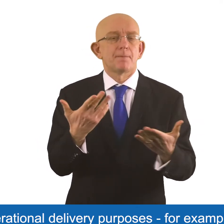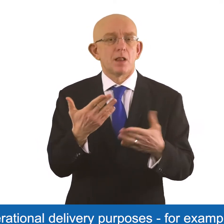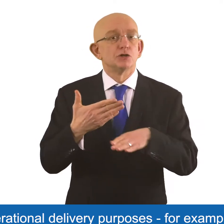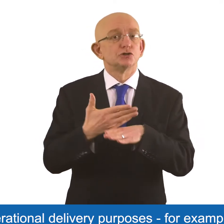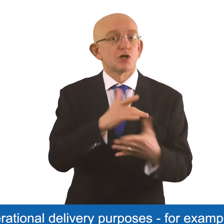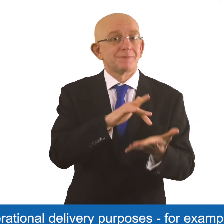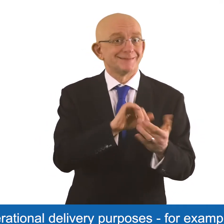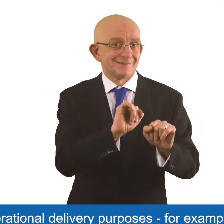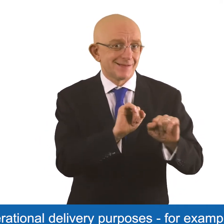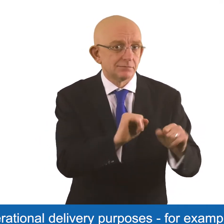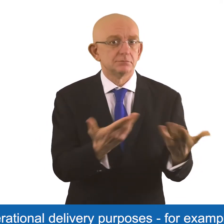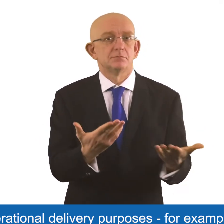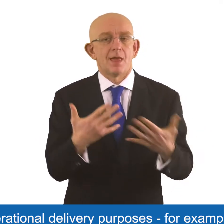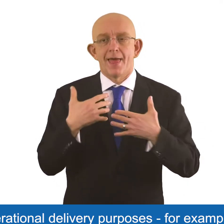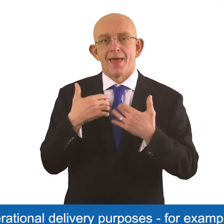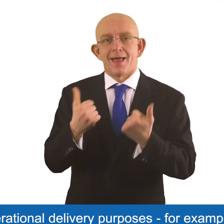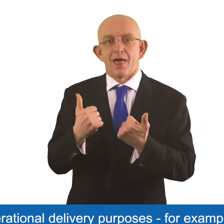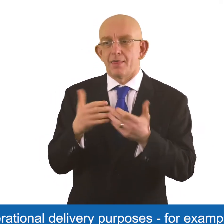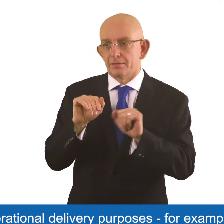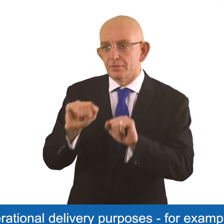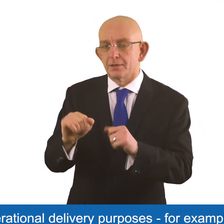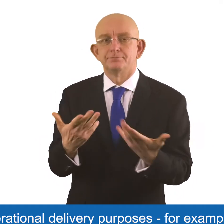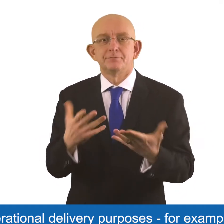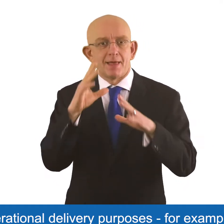settings, courts and other public sector settings.